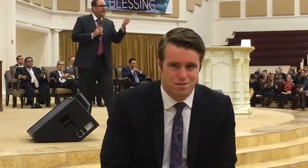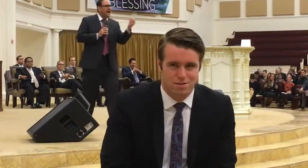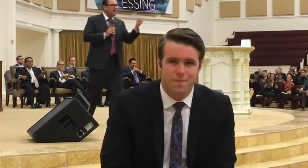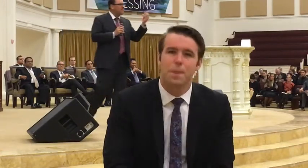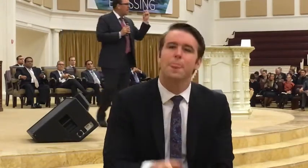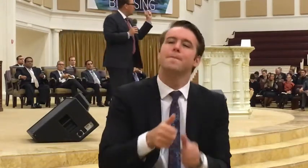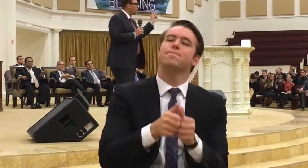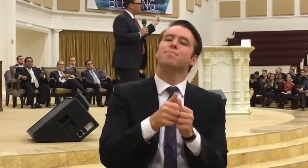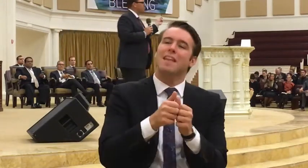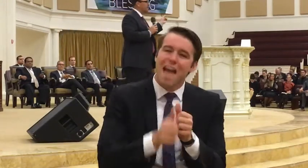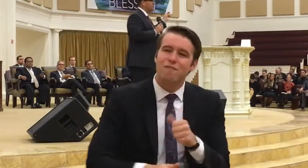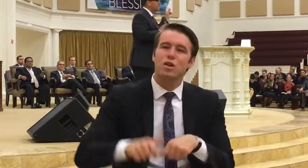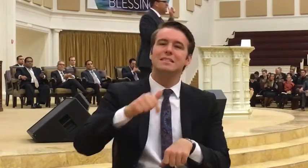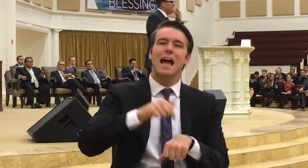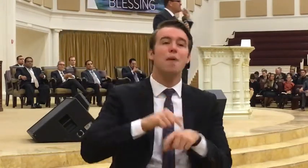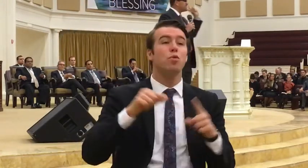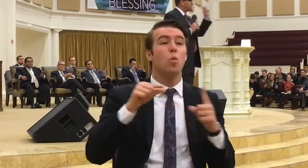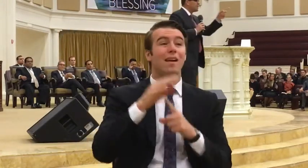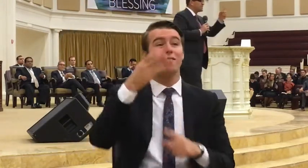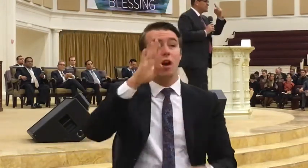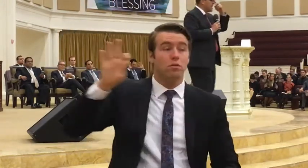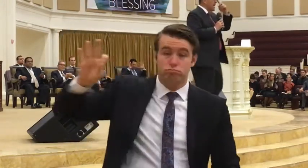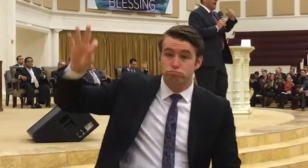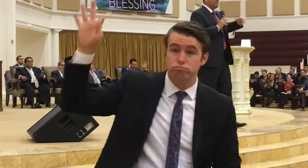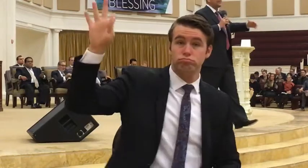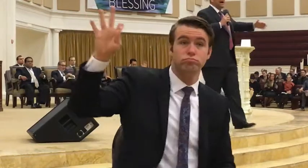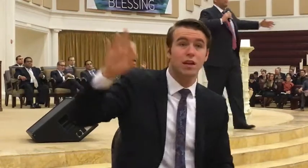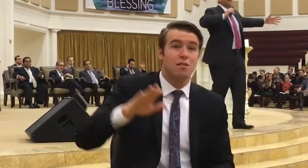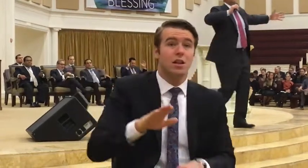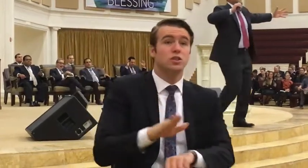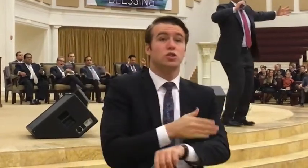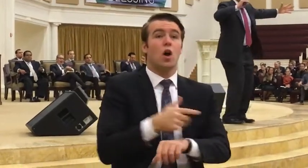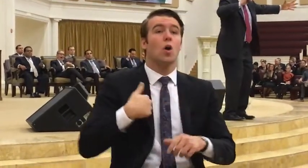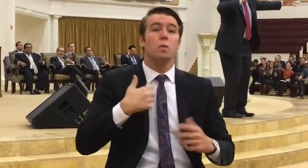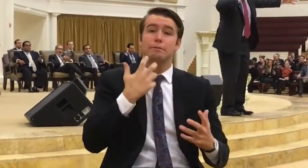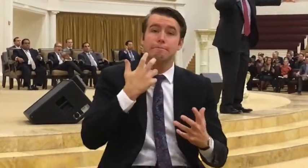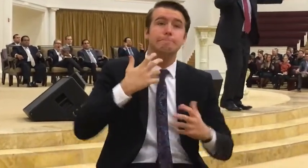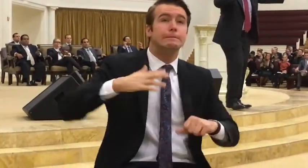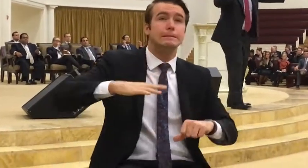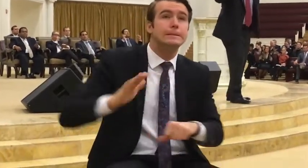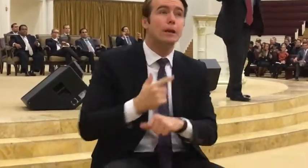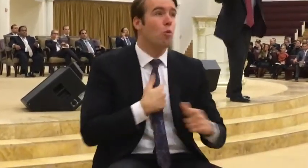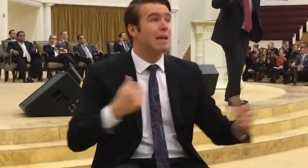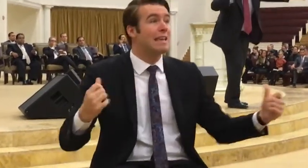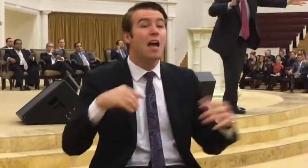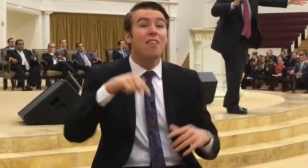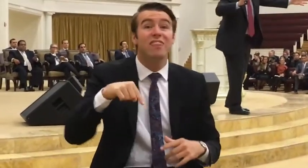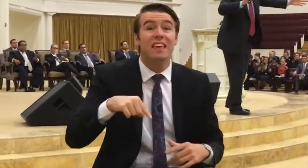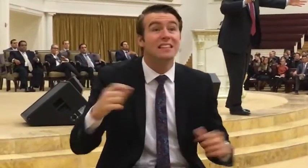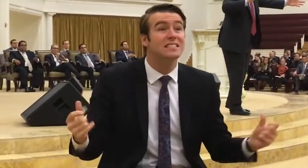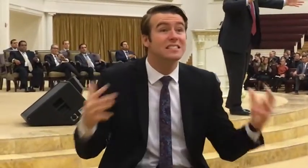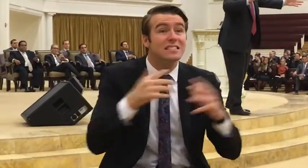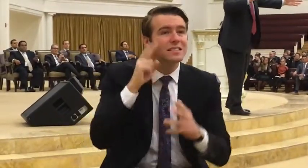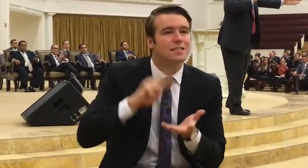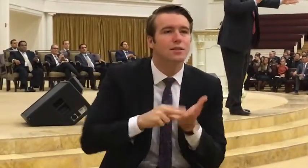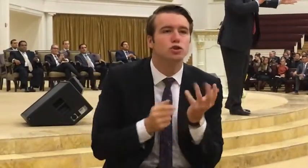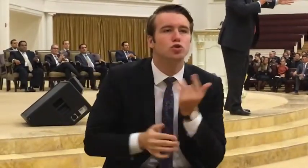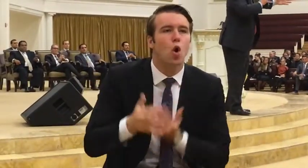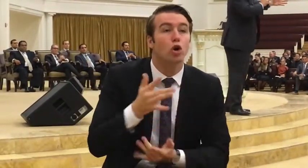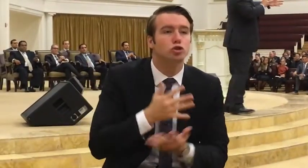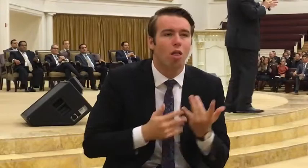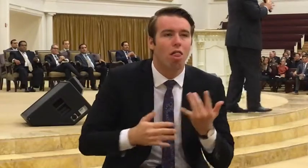Every time that word is preached, and every time that song is sung, every time we socially get, this is a social construct.